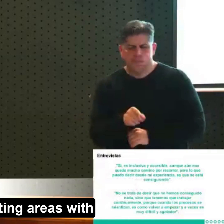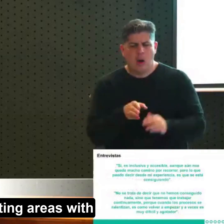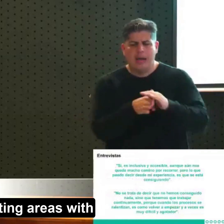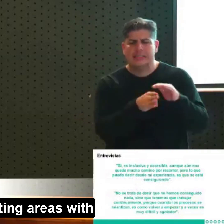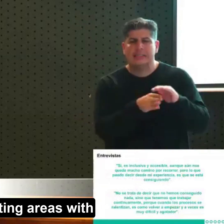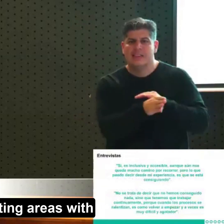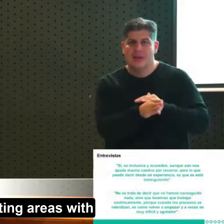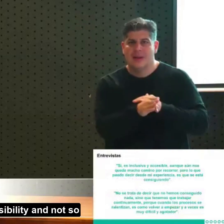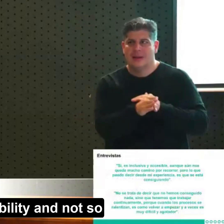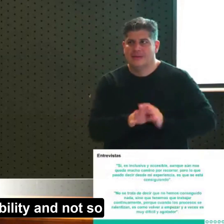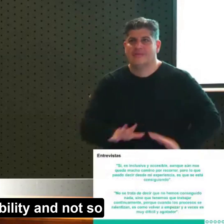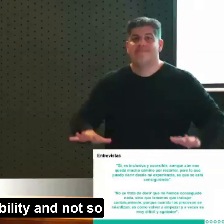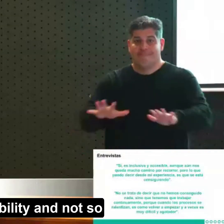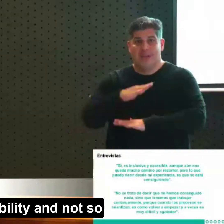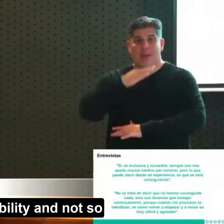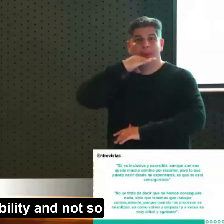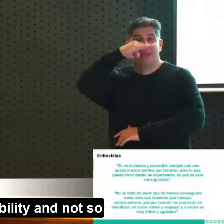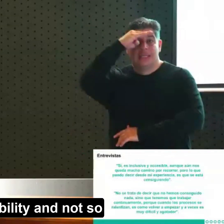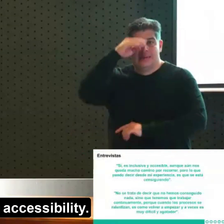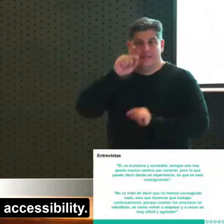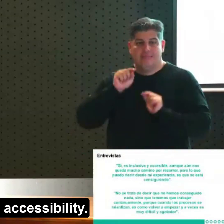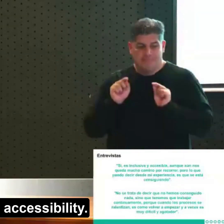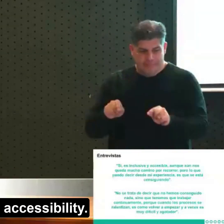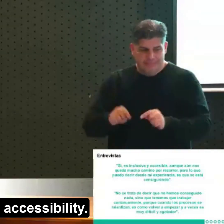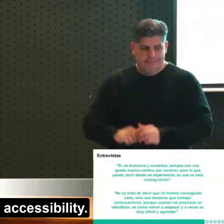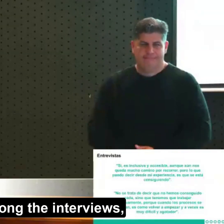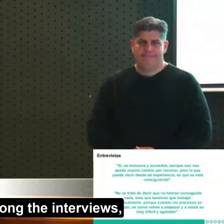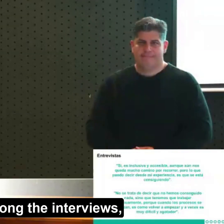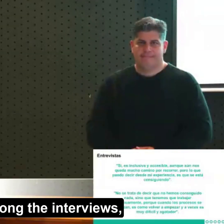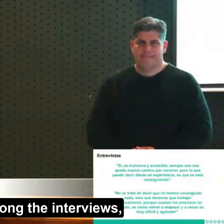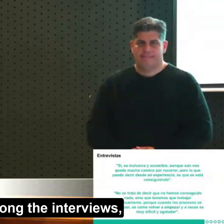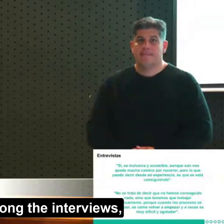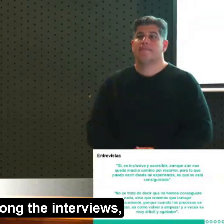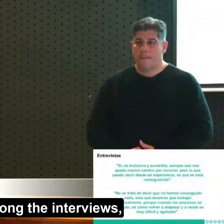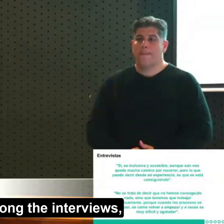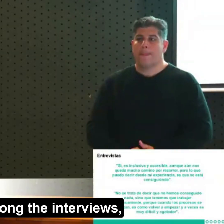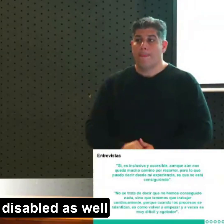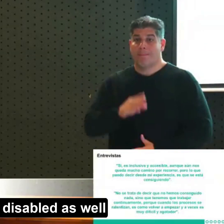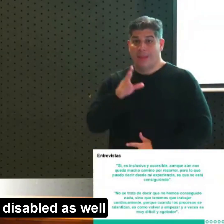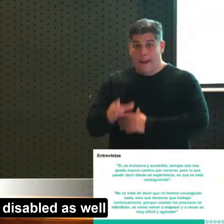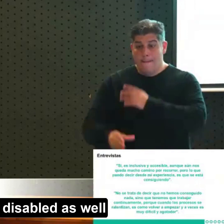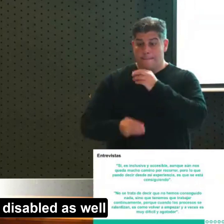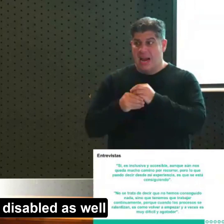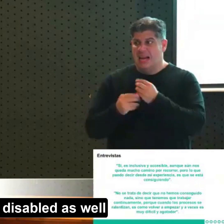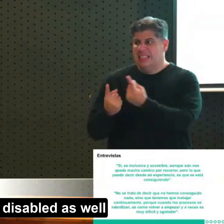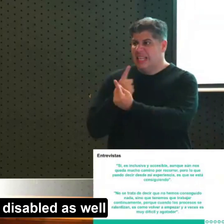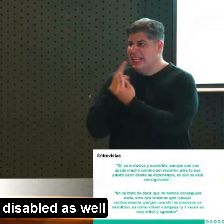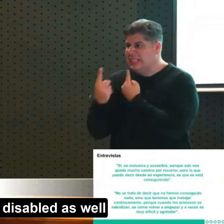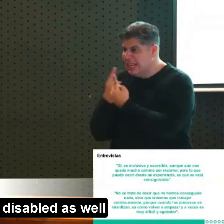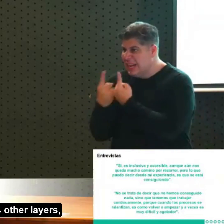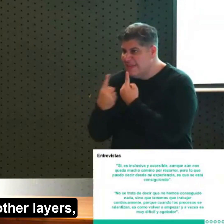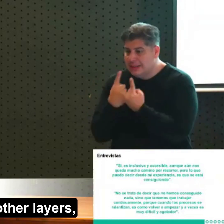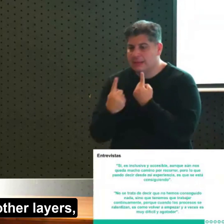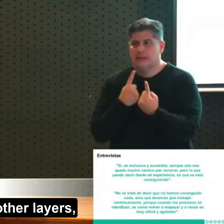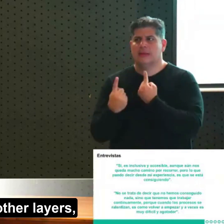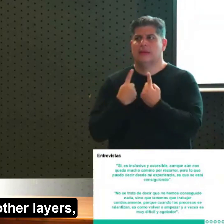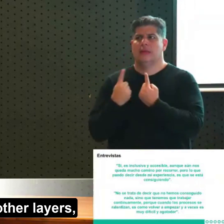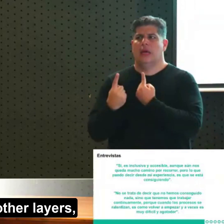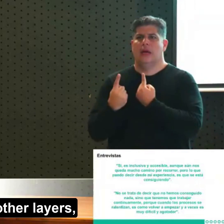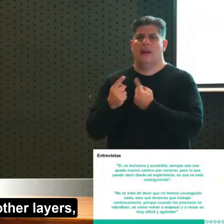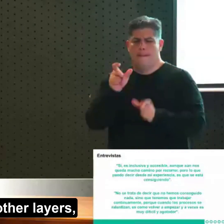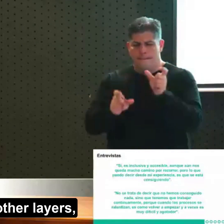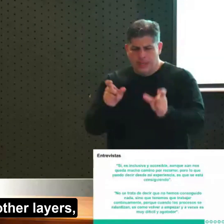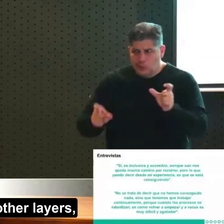marking areas with accessibility and not so much accessibility. And so amongst the interviews, both the disabled as well as